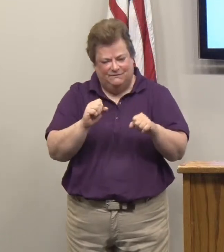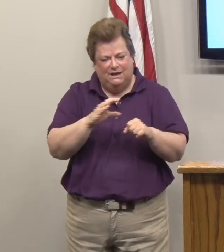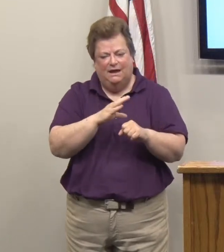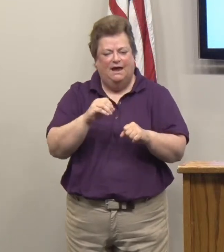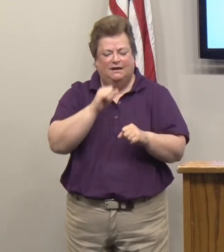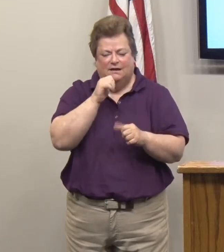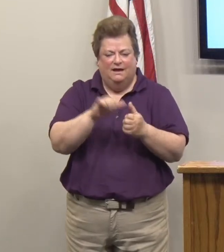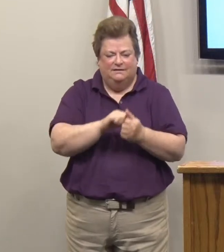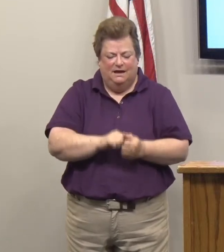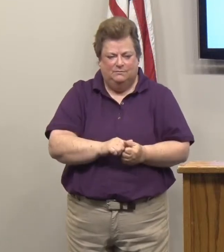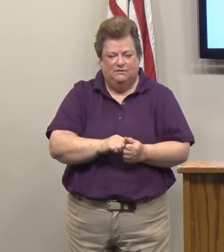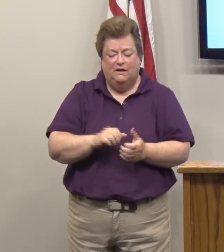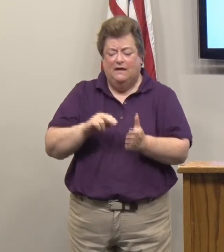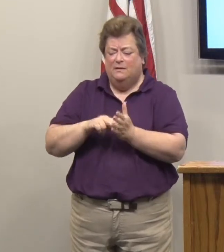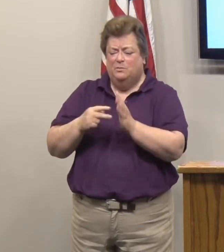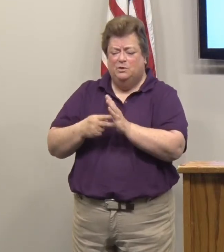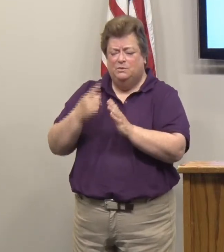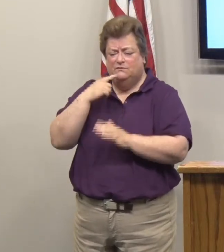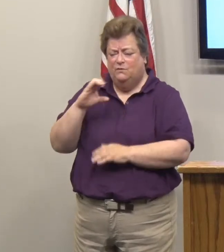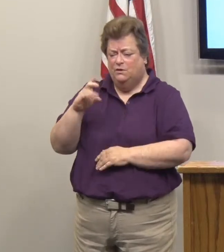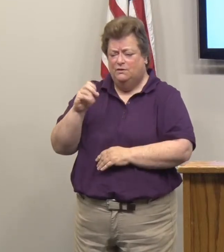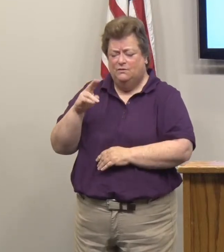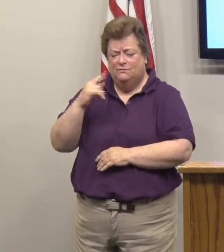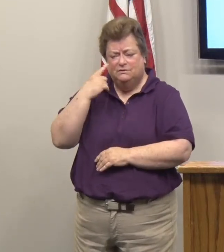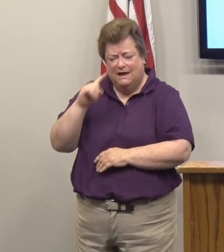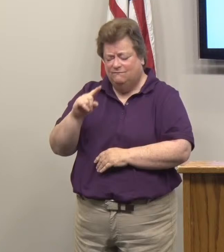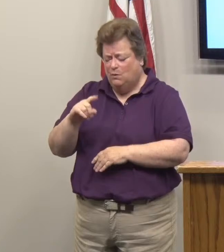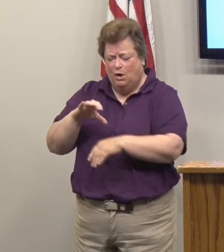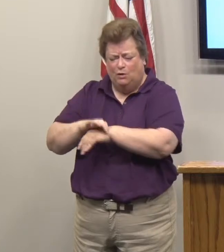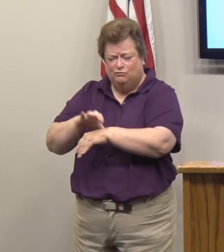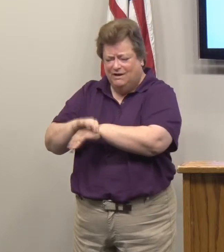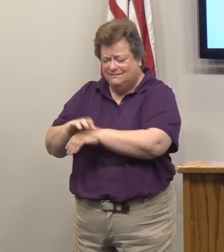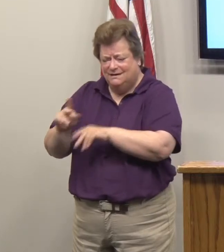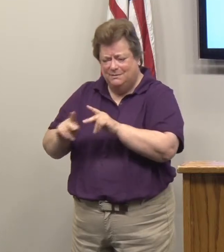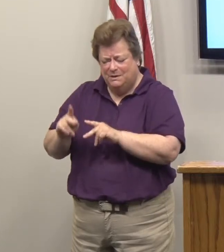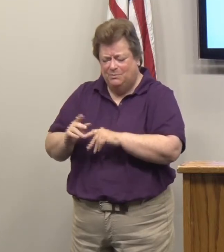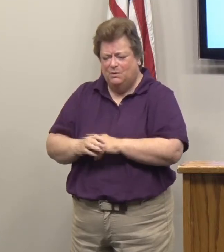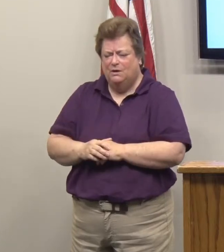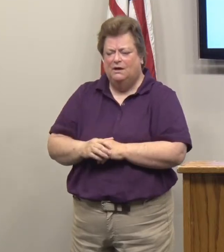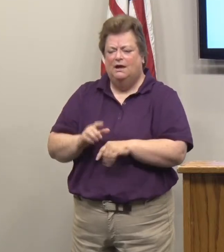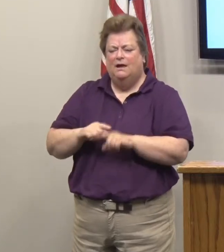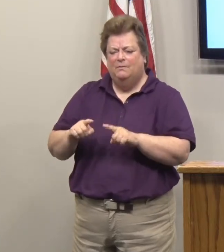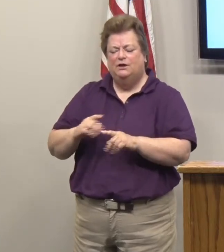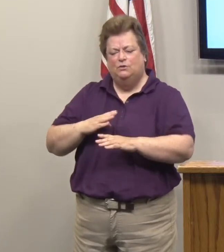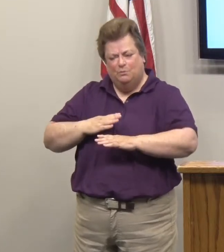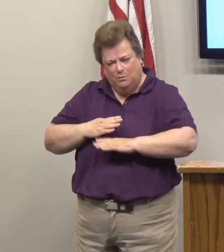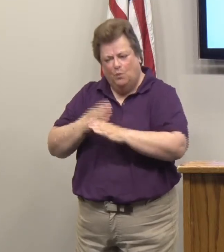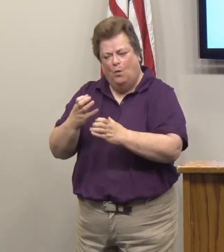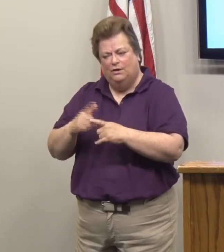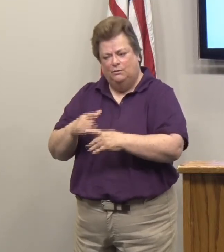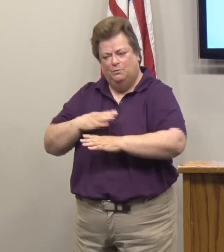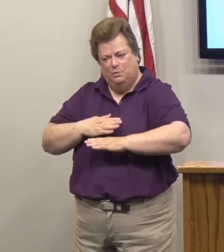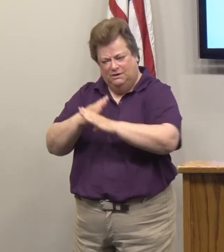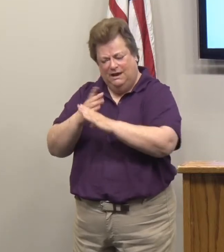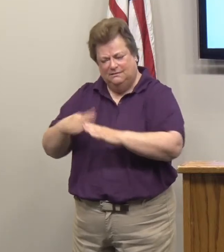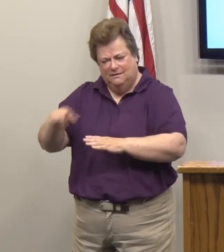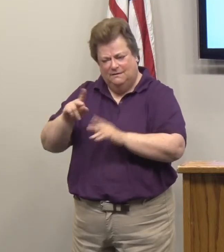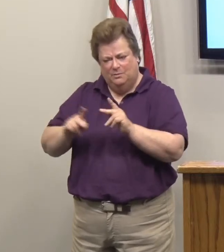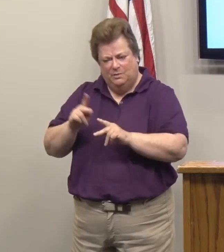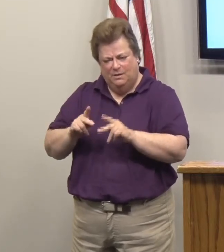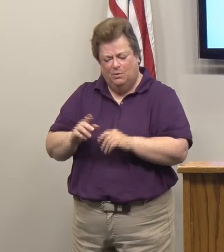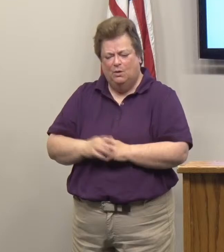are many conflicting interests, the priority must be on public safety and preventing injuries and damage to